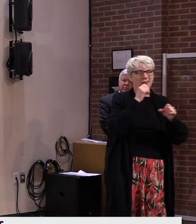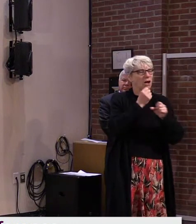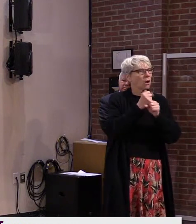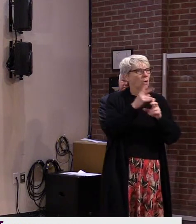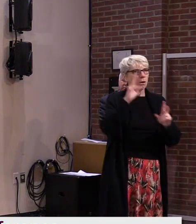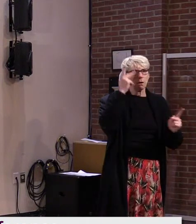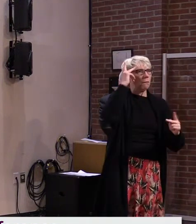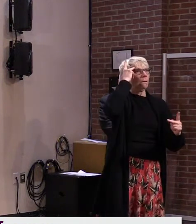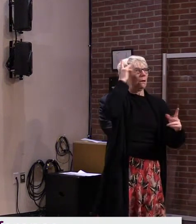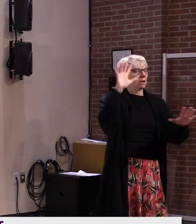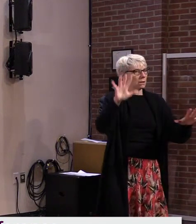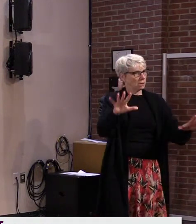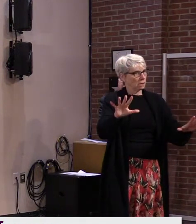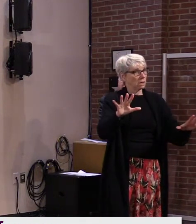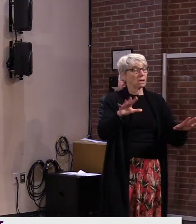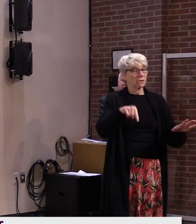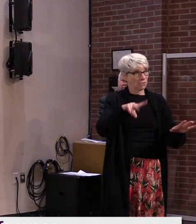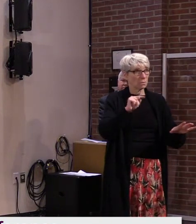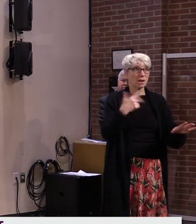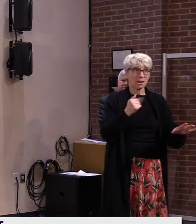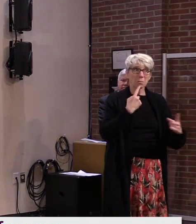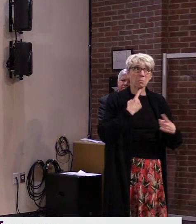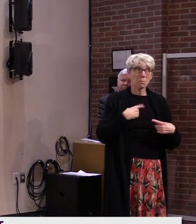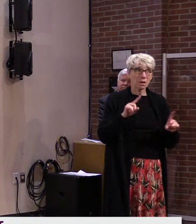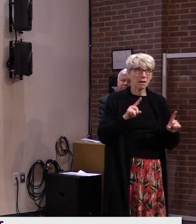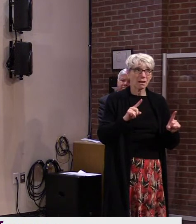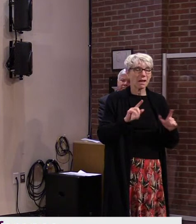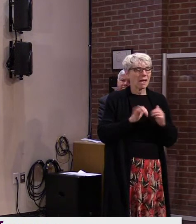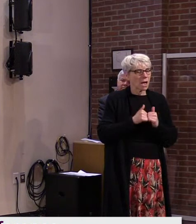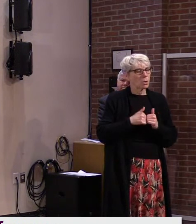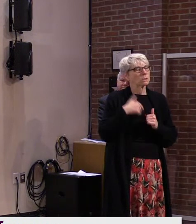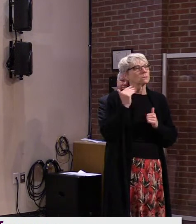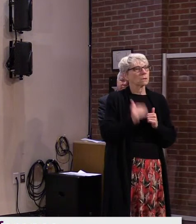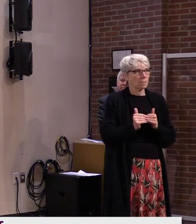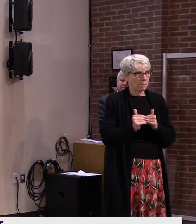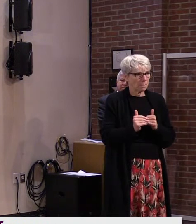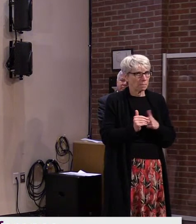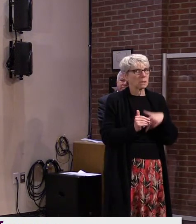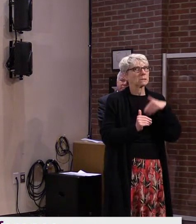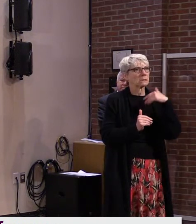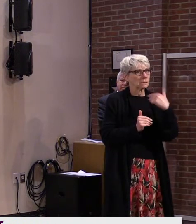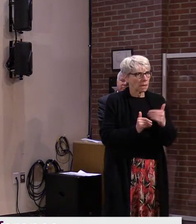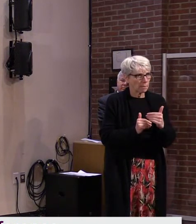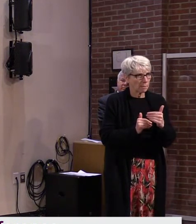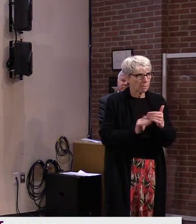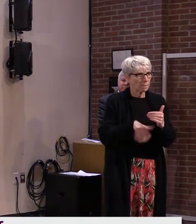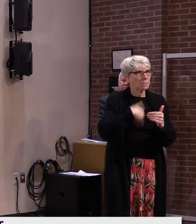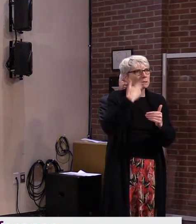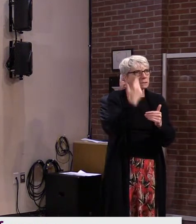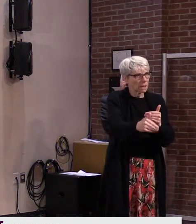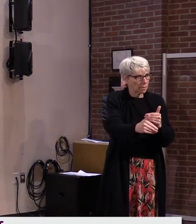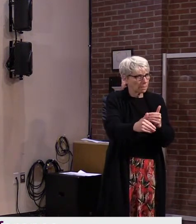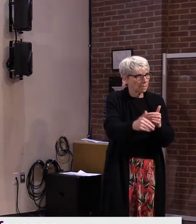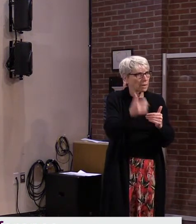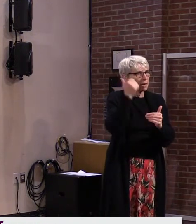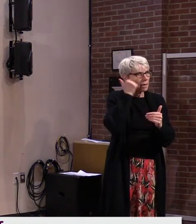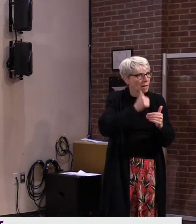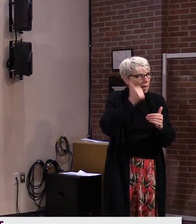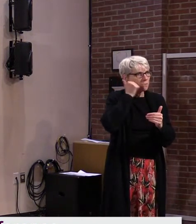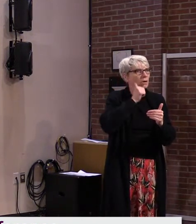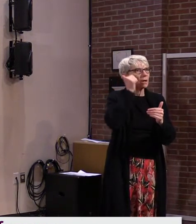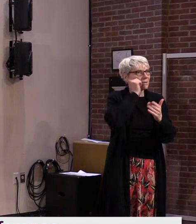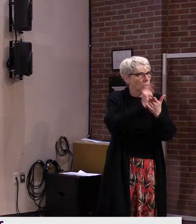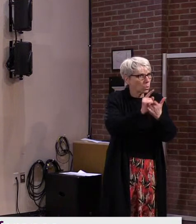successfully here in Vermont by taking steps that are appropriate at the right time And we feel that we're at a point where